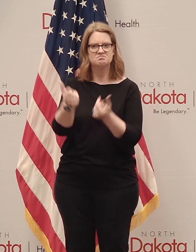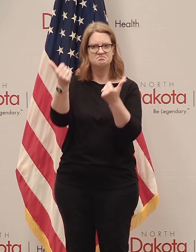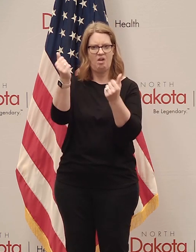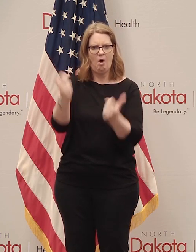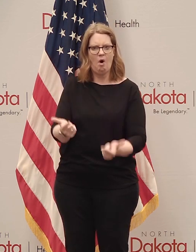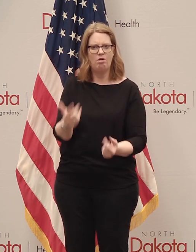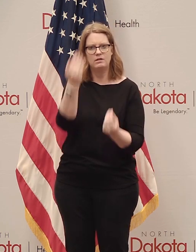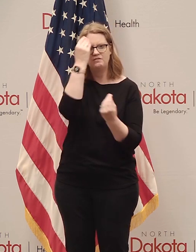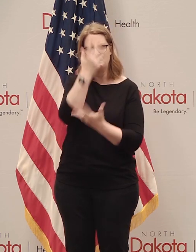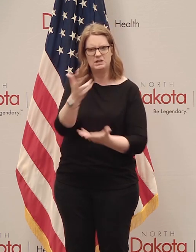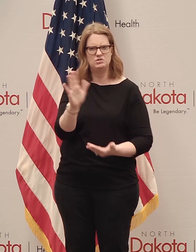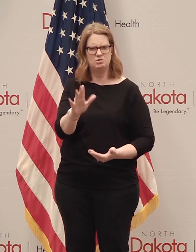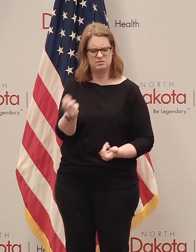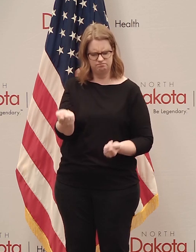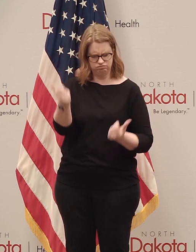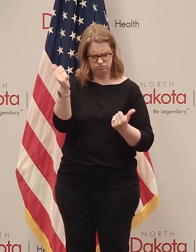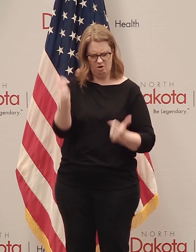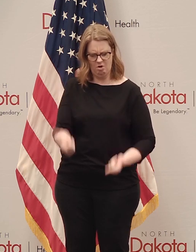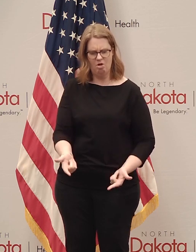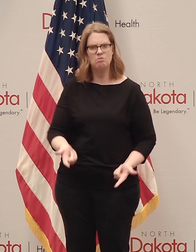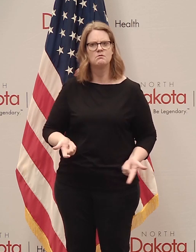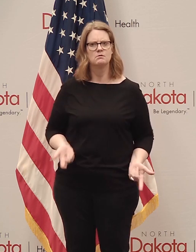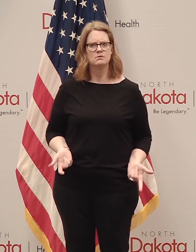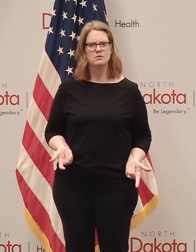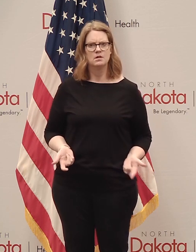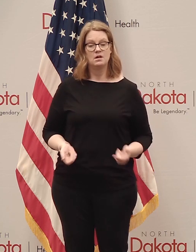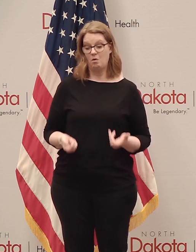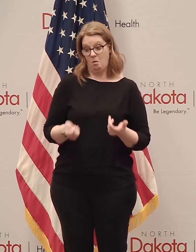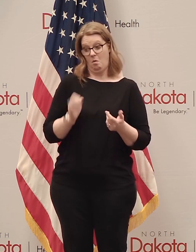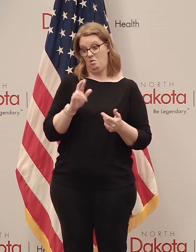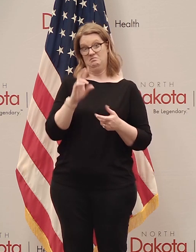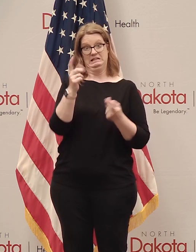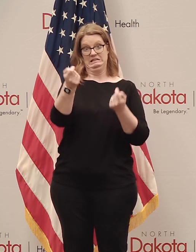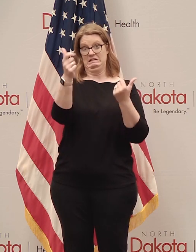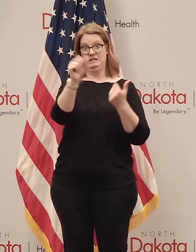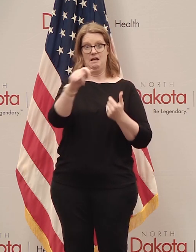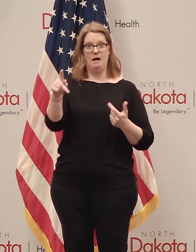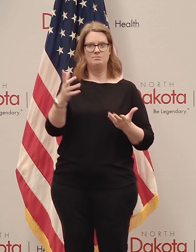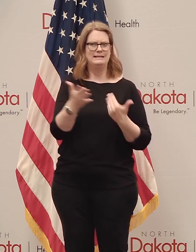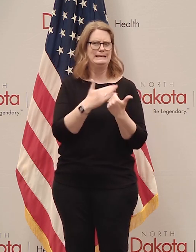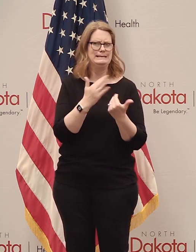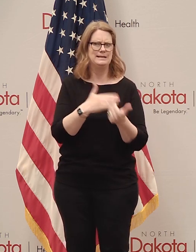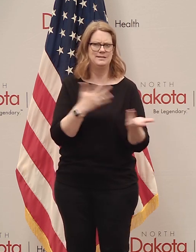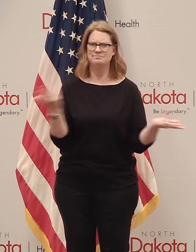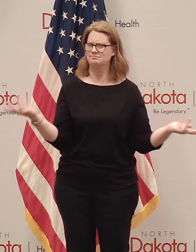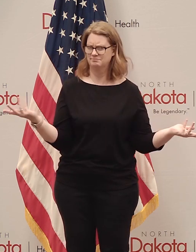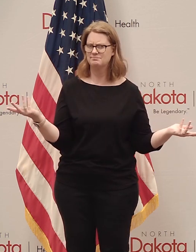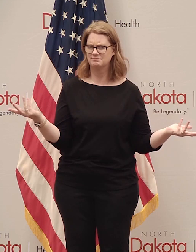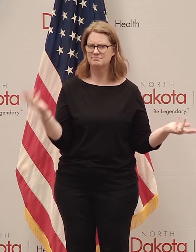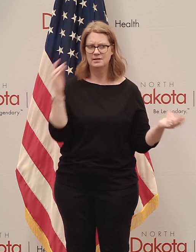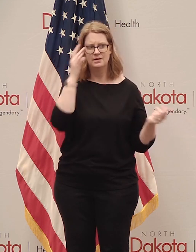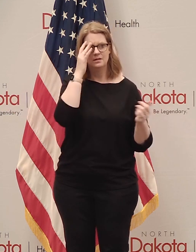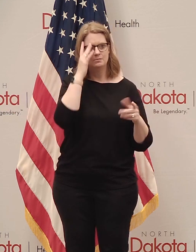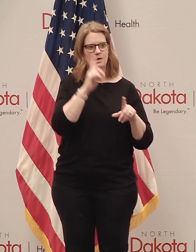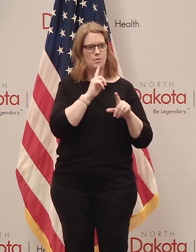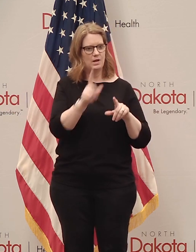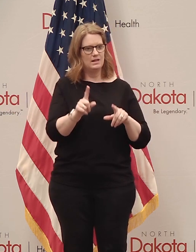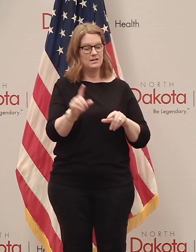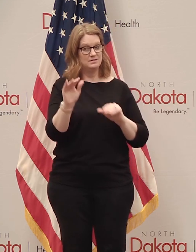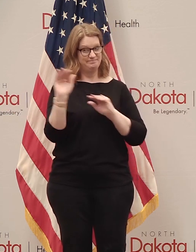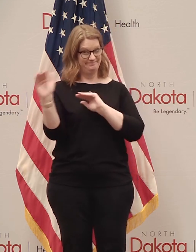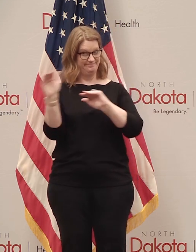data that you've had on there before. You can get rid of the app totally. But again, we want to make sure that people know